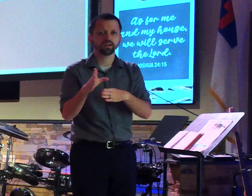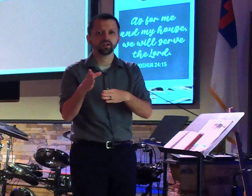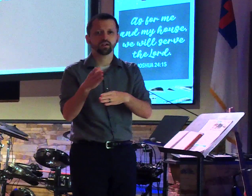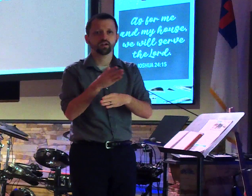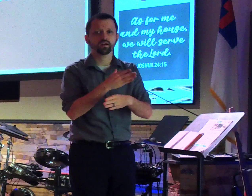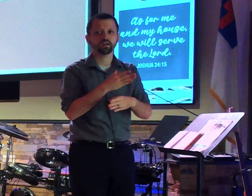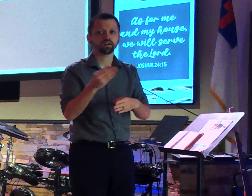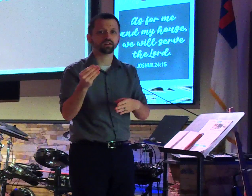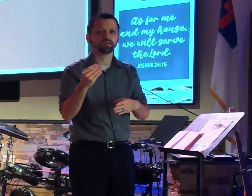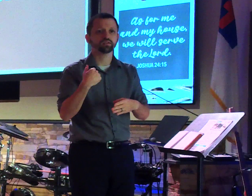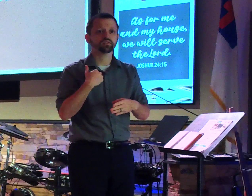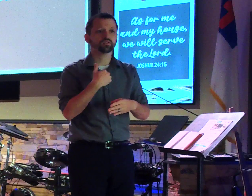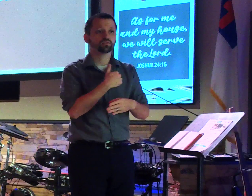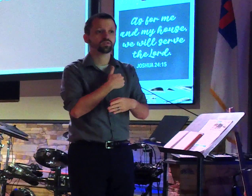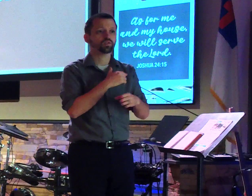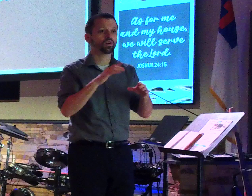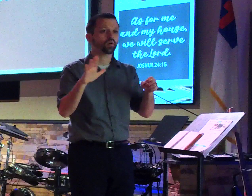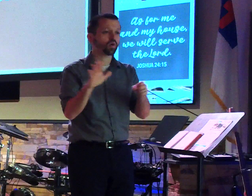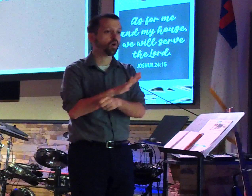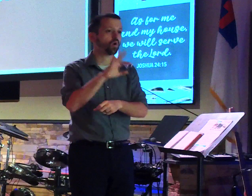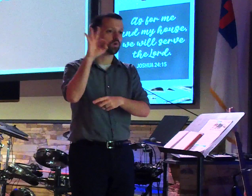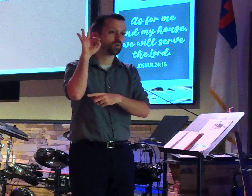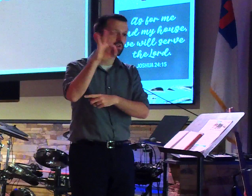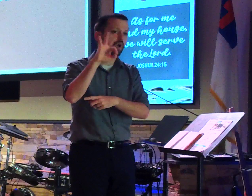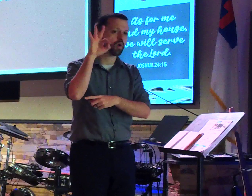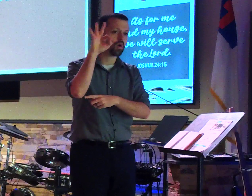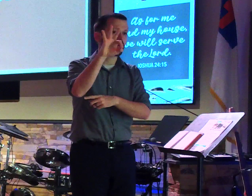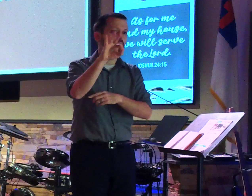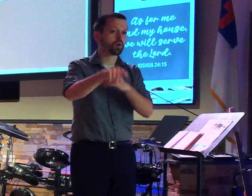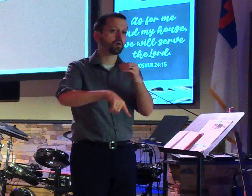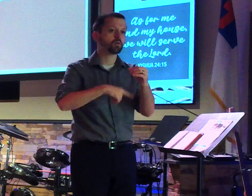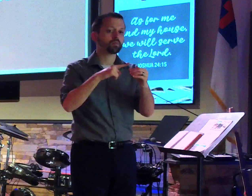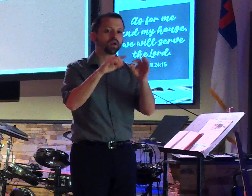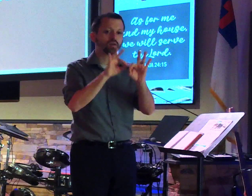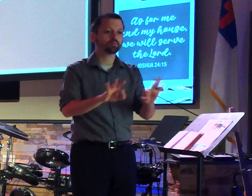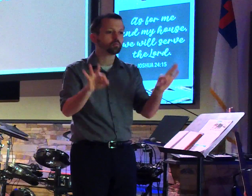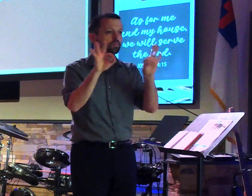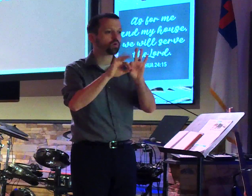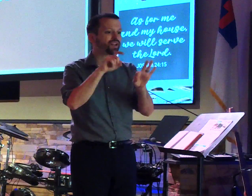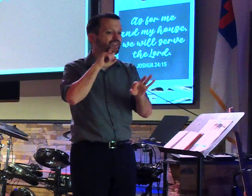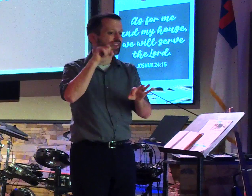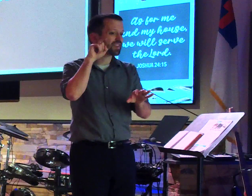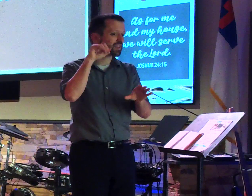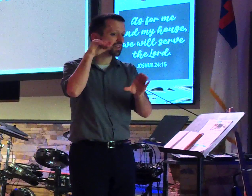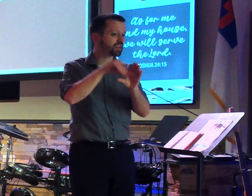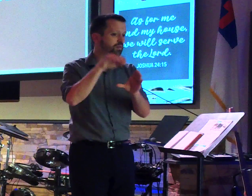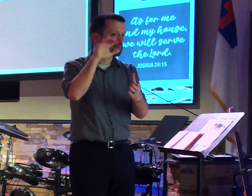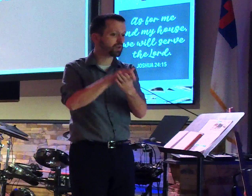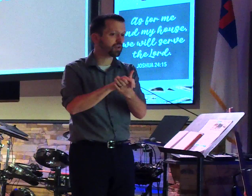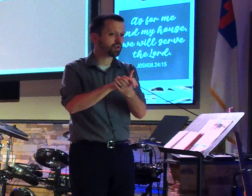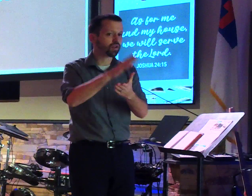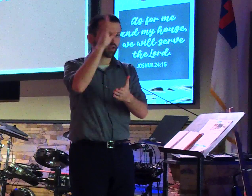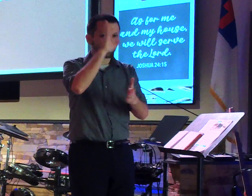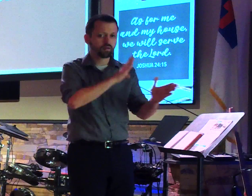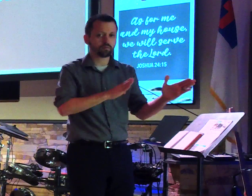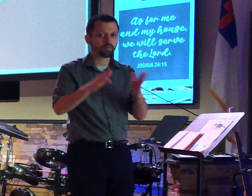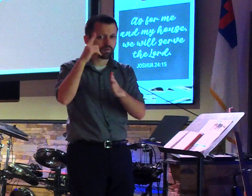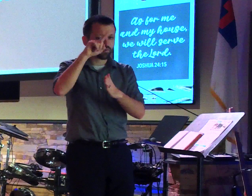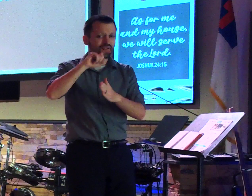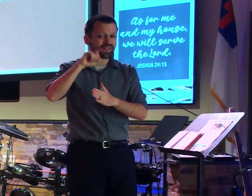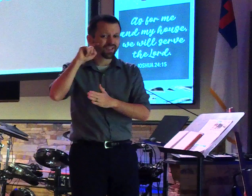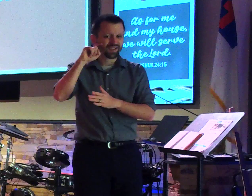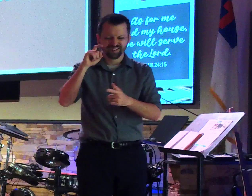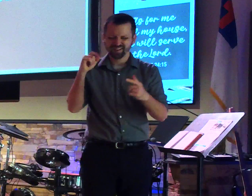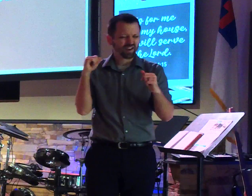And we did an entire sermon in this series on the importance of sex and marriage and God's intention. But that was God's idea. It's not